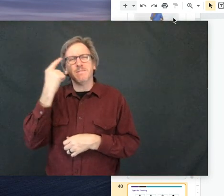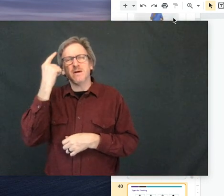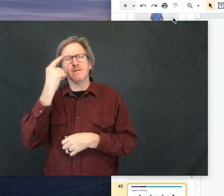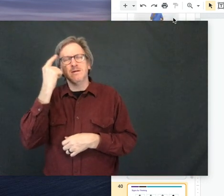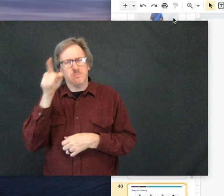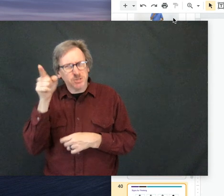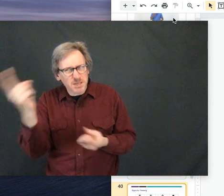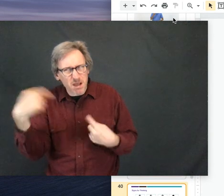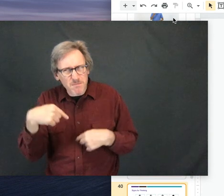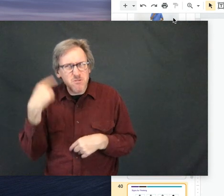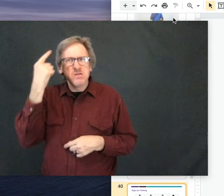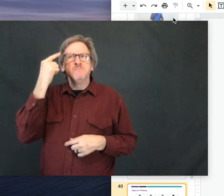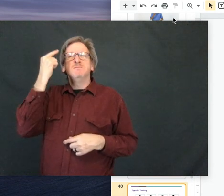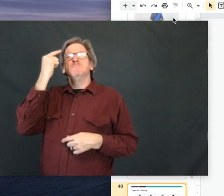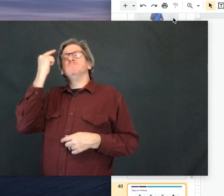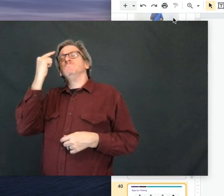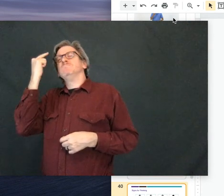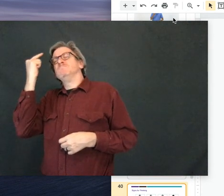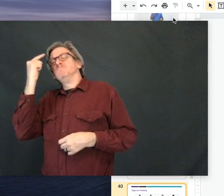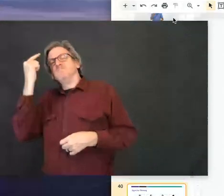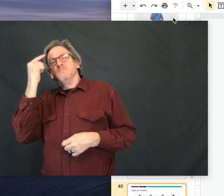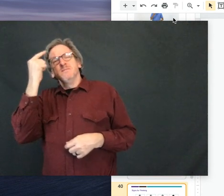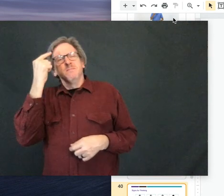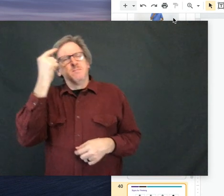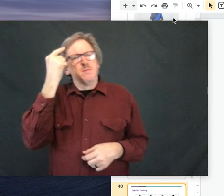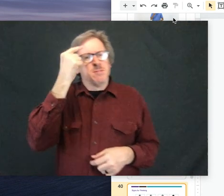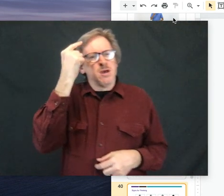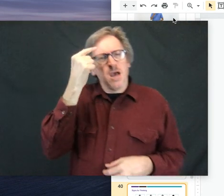Thinking about, she come?